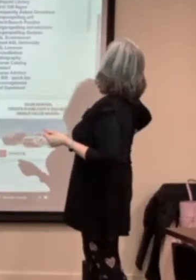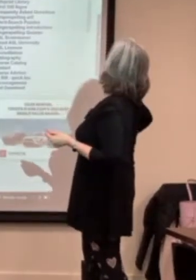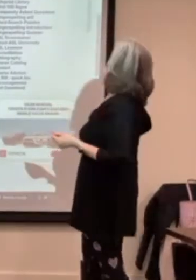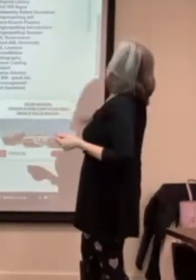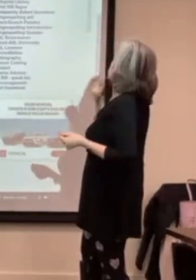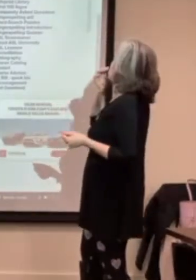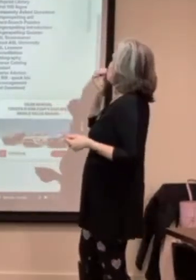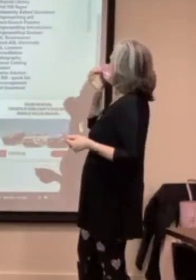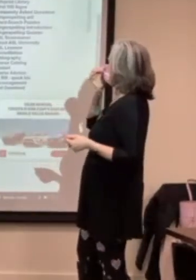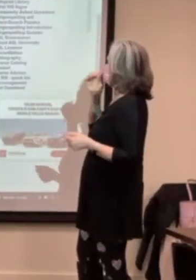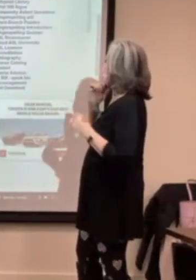Yeah, thank you.